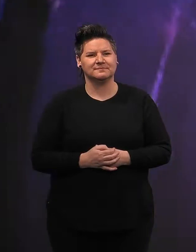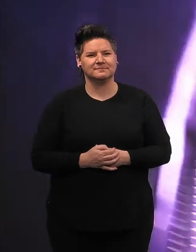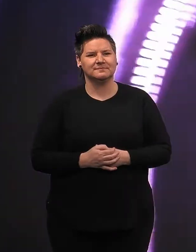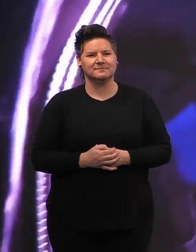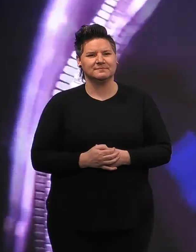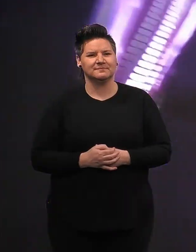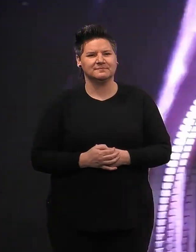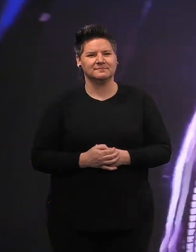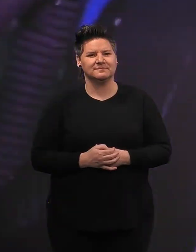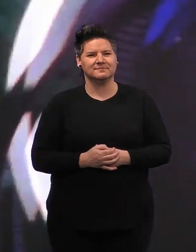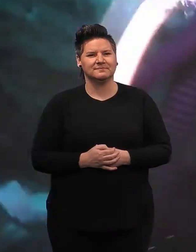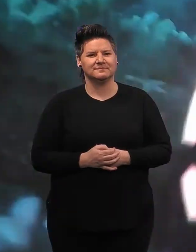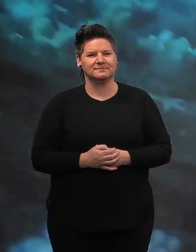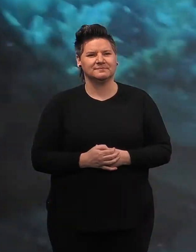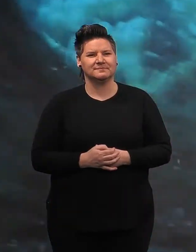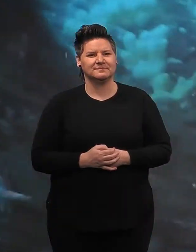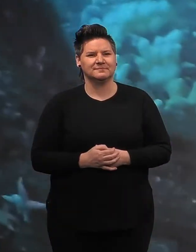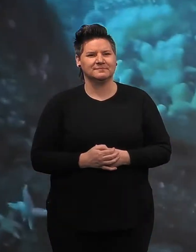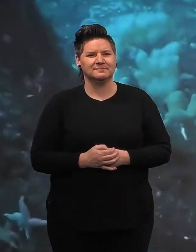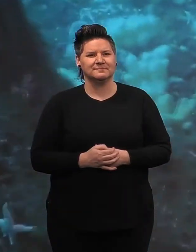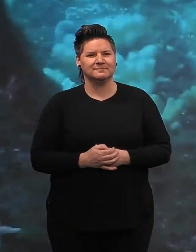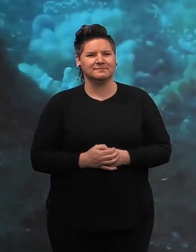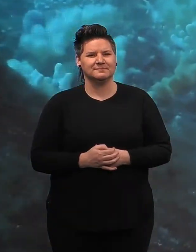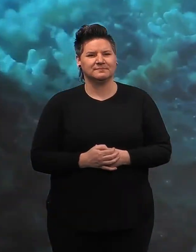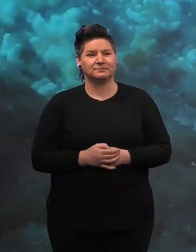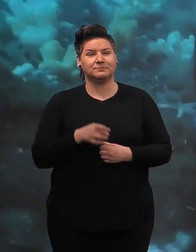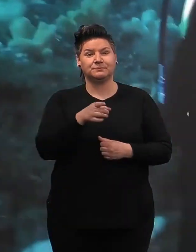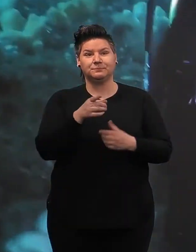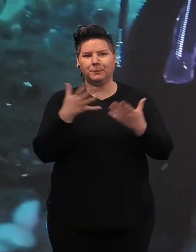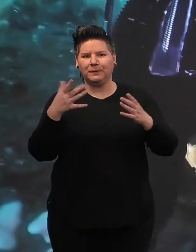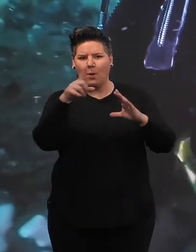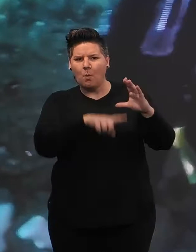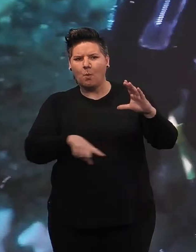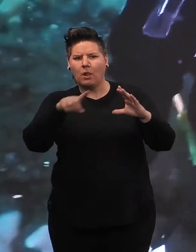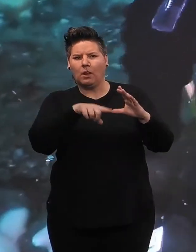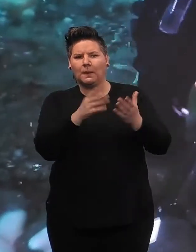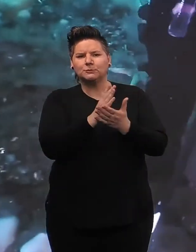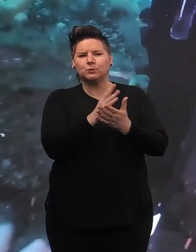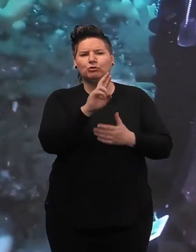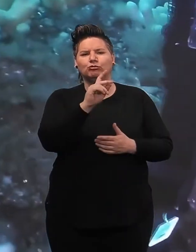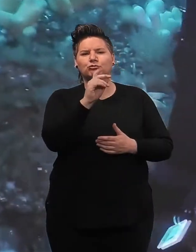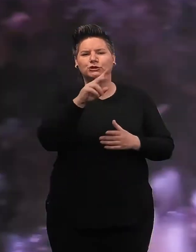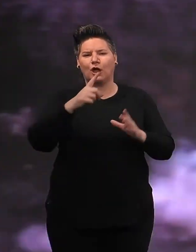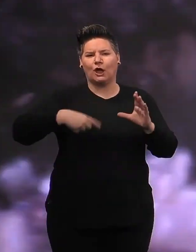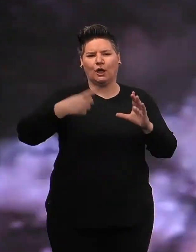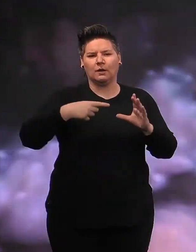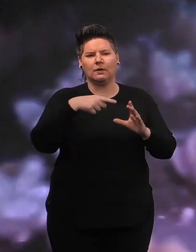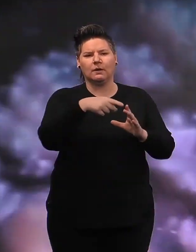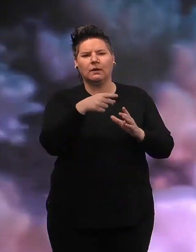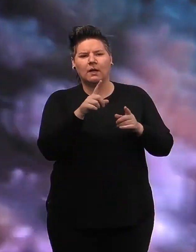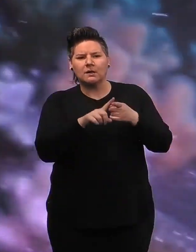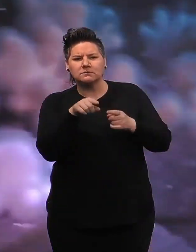But this is the big hole between the rudder and the stern of the